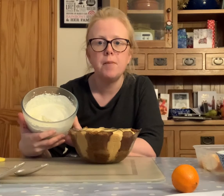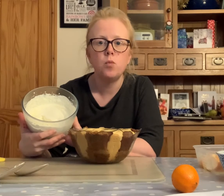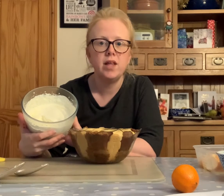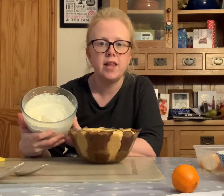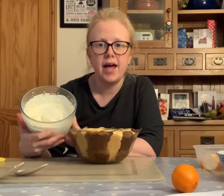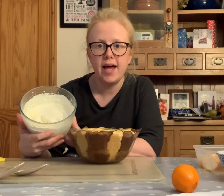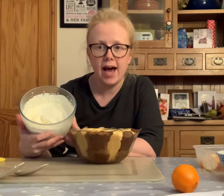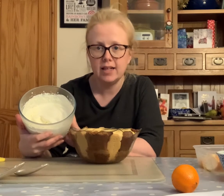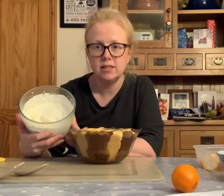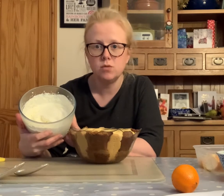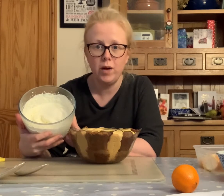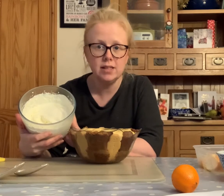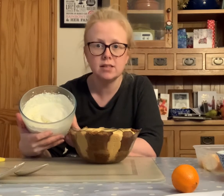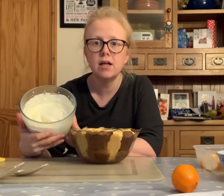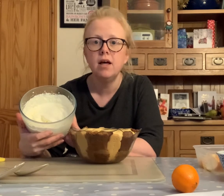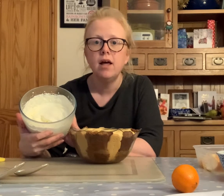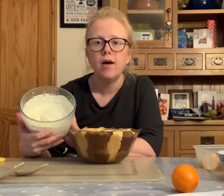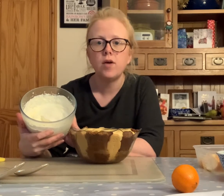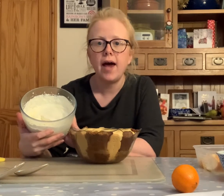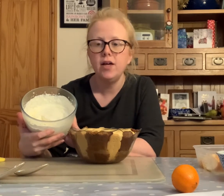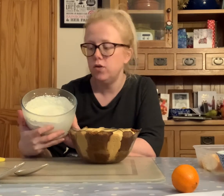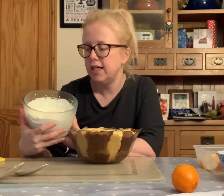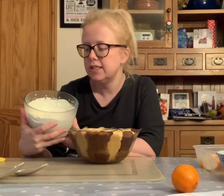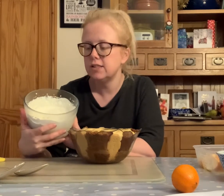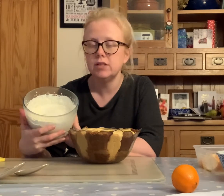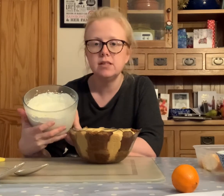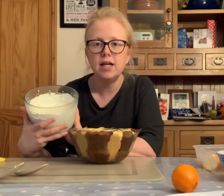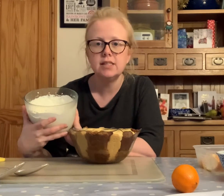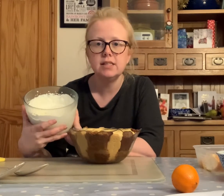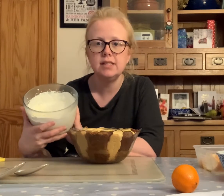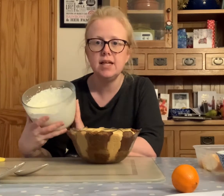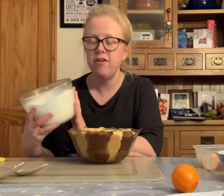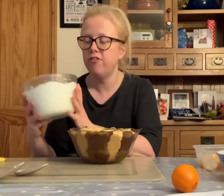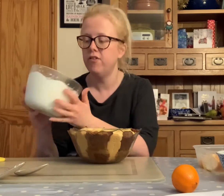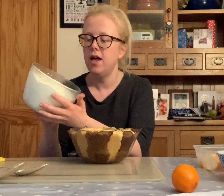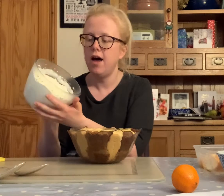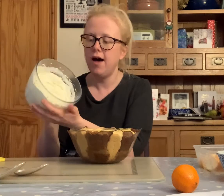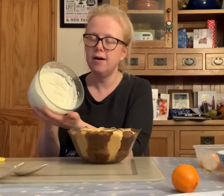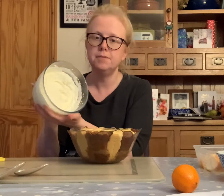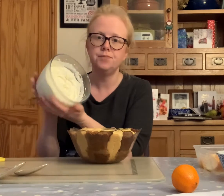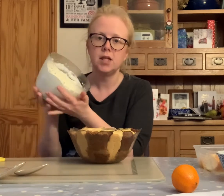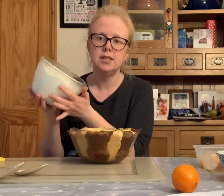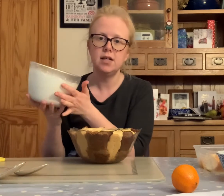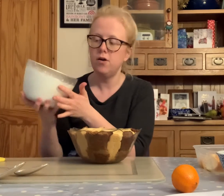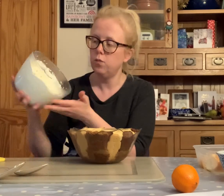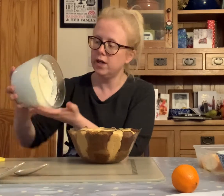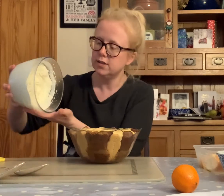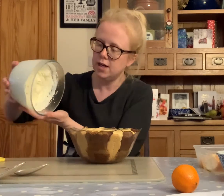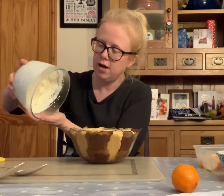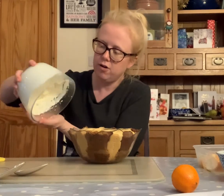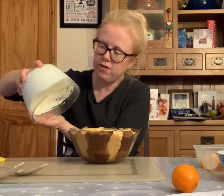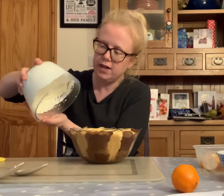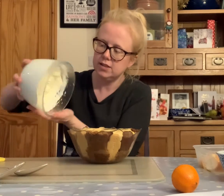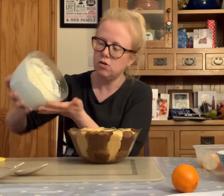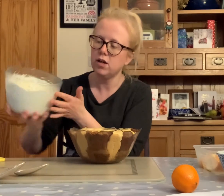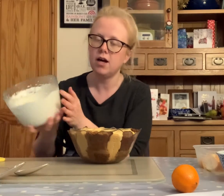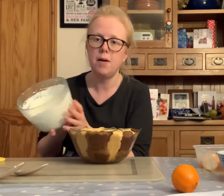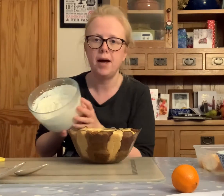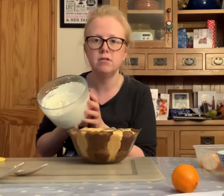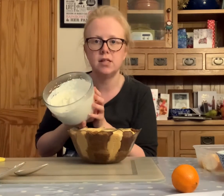with a hand whisk, okay? You need it so it's nice and stiff, so we can turn it over and it's not going to come out. So that's